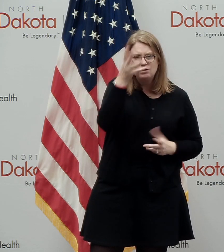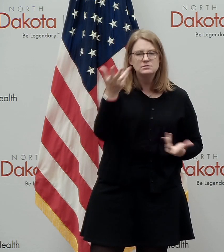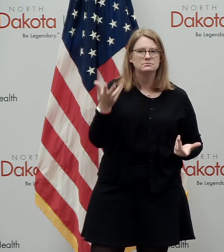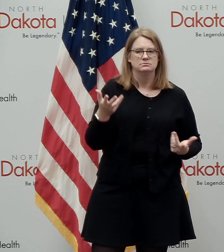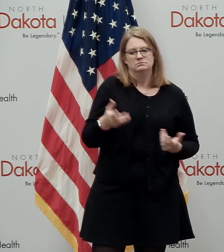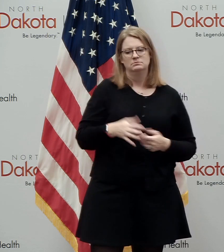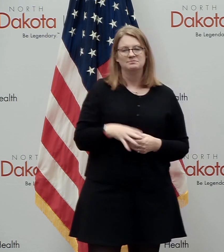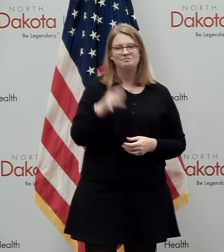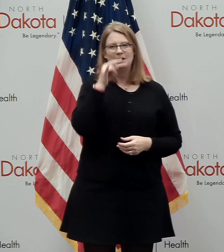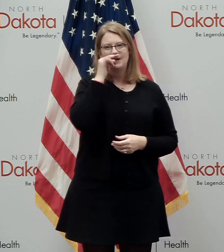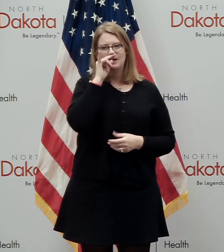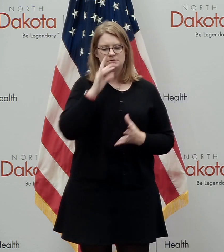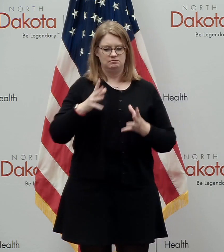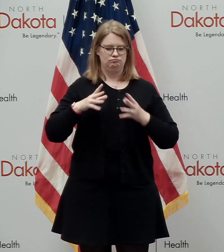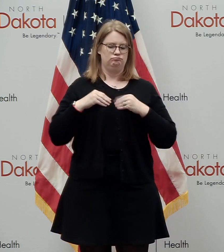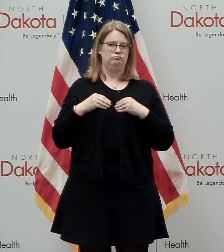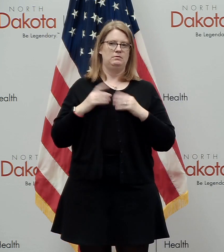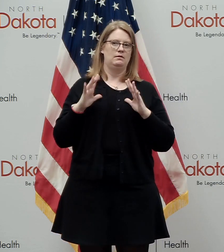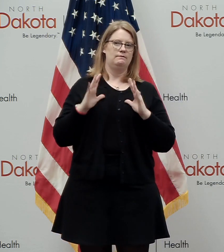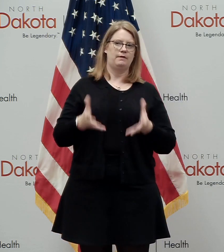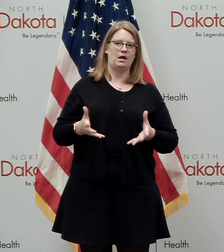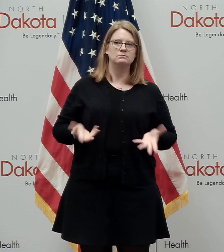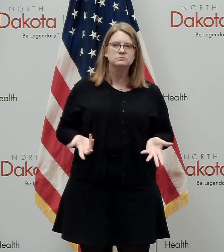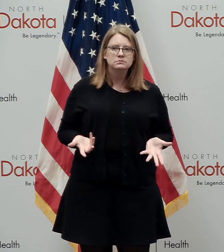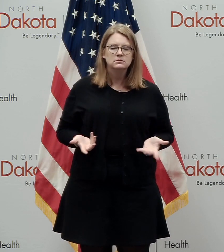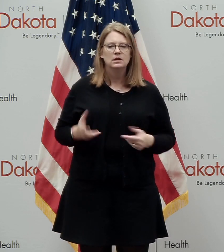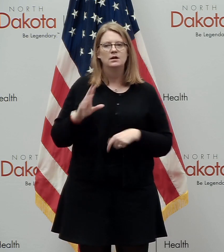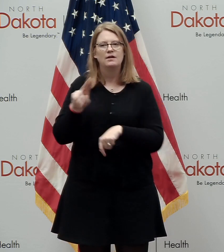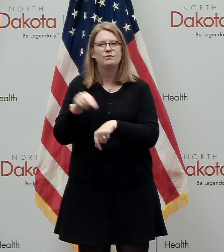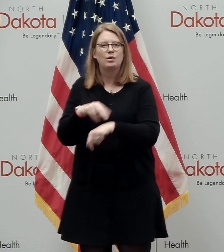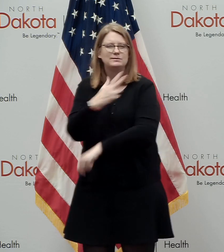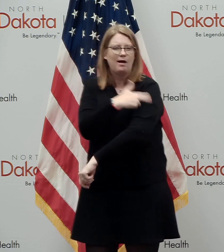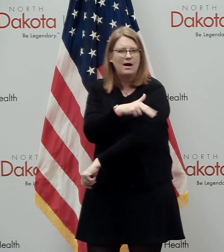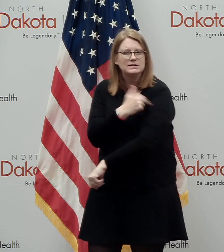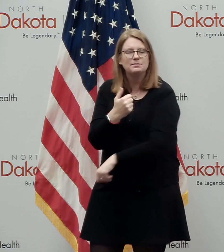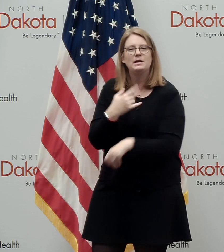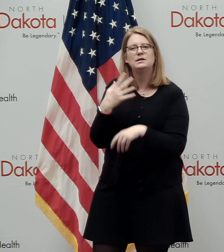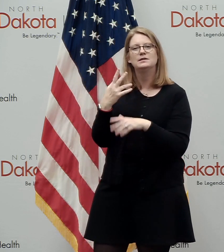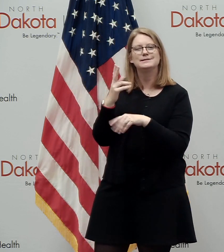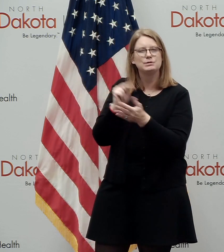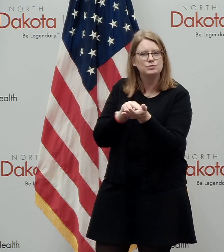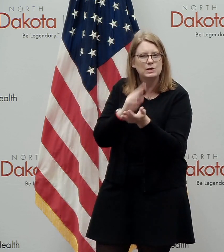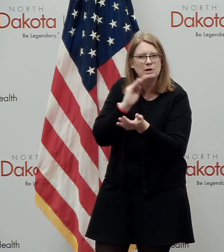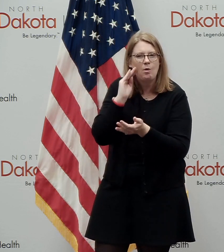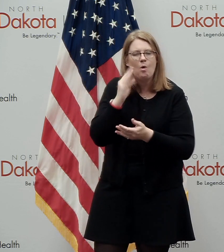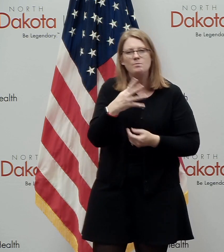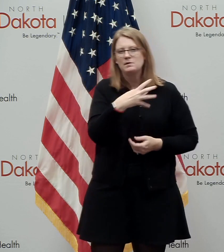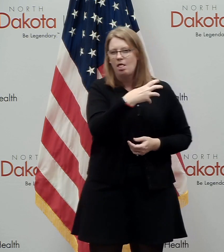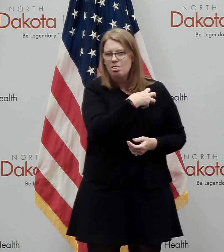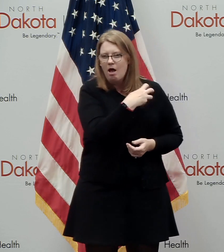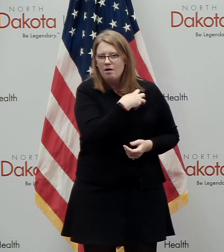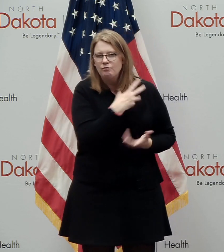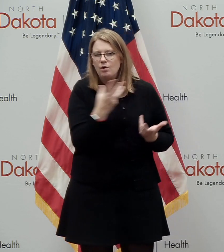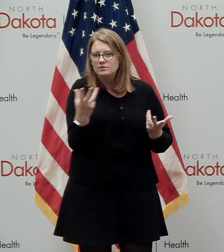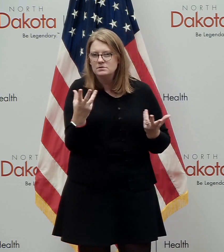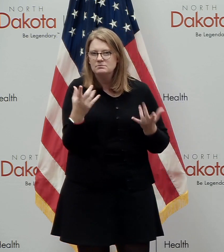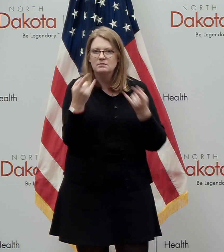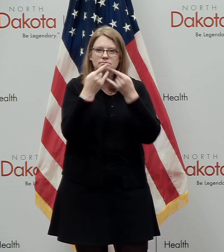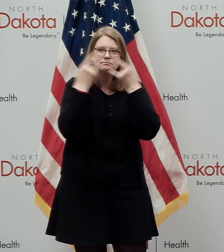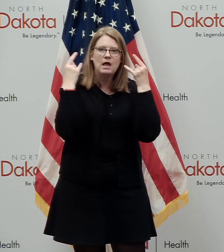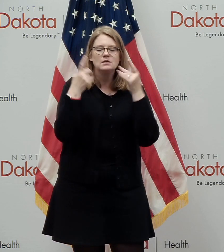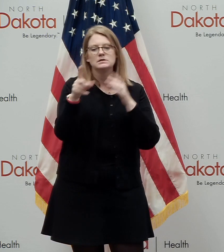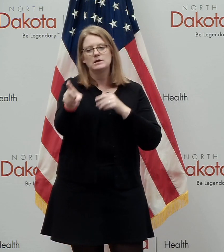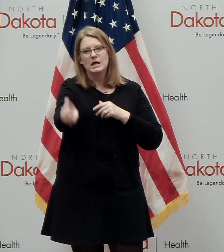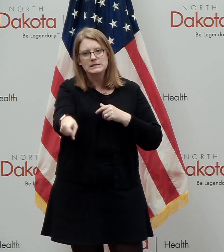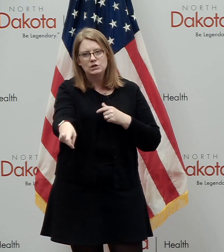do, rapidly adopt. And of course, hospitals, long-term care, law enforcement, masks are essential. They've been